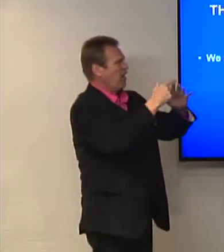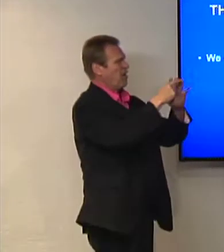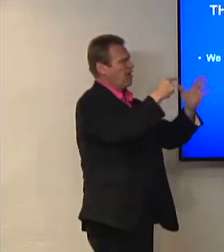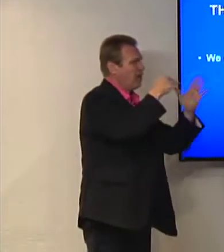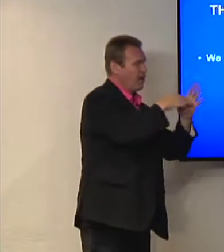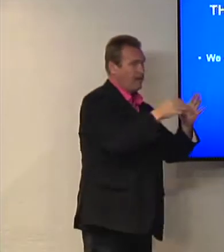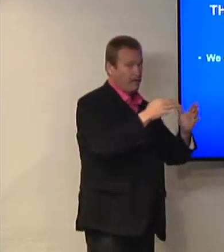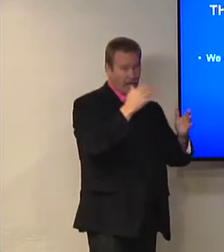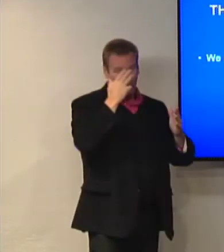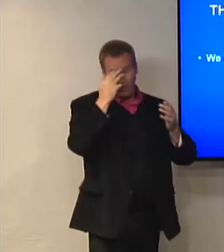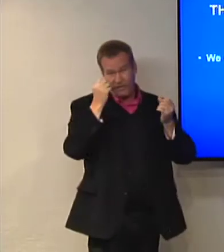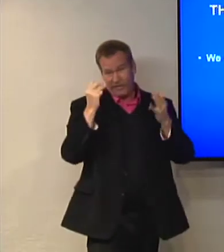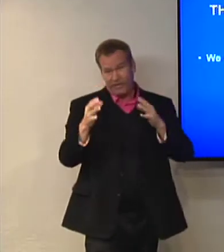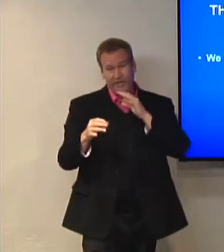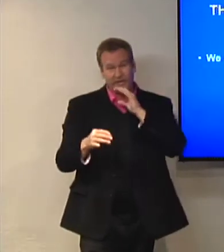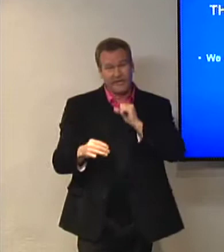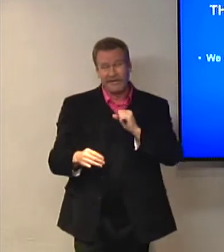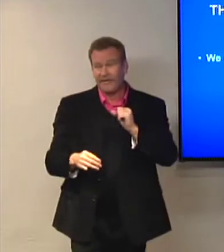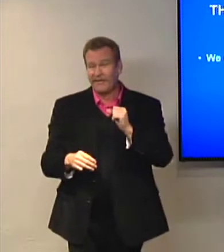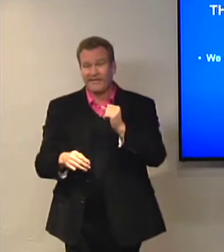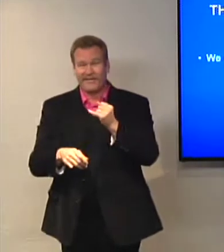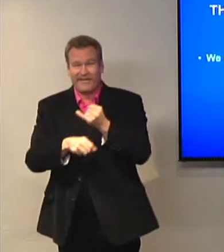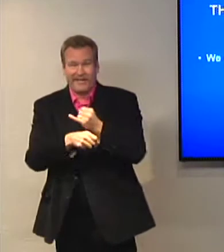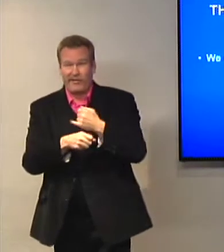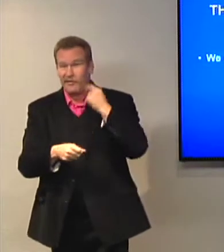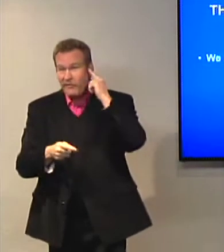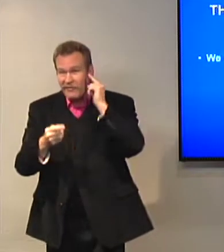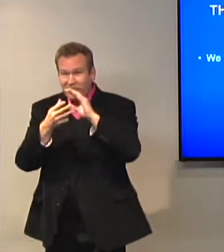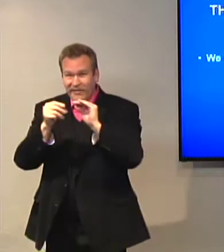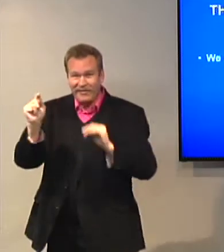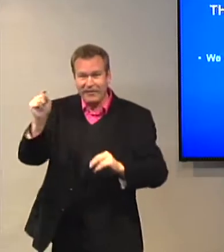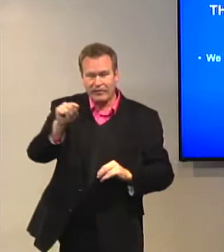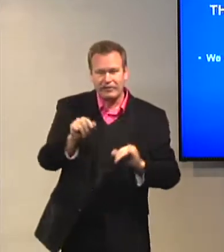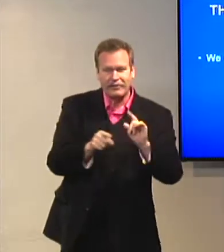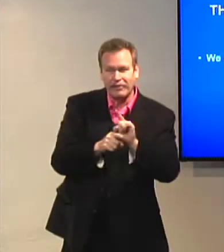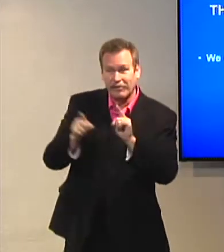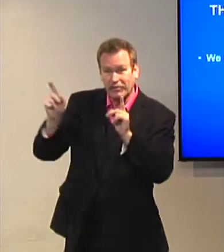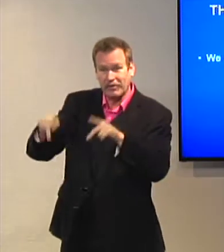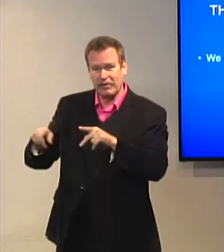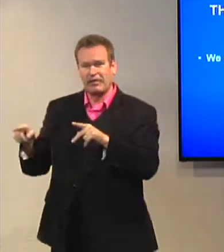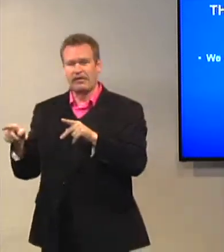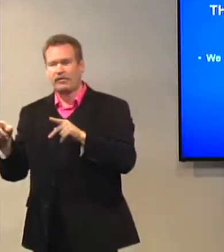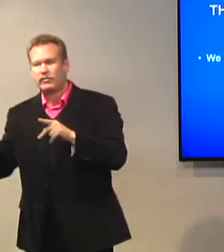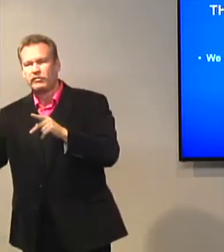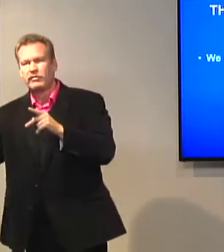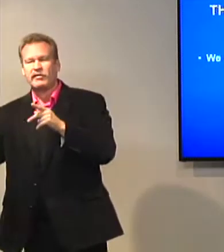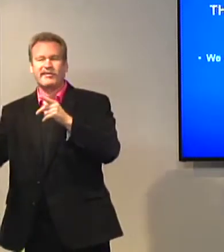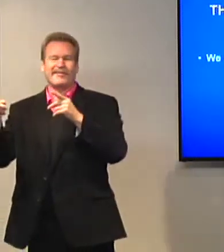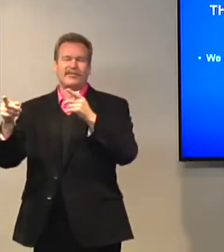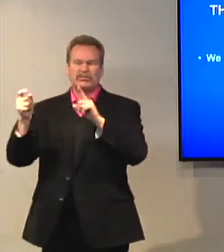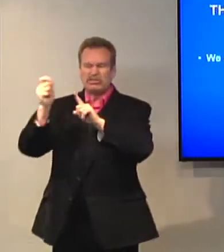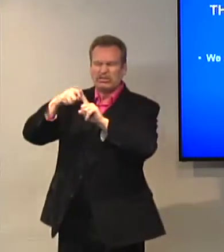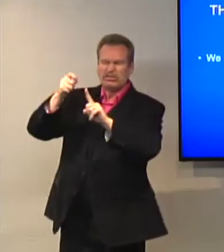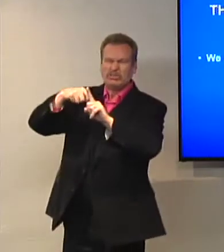be looking about them and thinking, oh my gosh, this caused such turmoil in my life, or whatever. You know, when I think back of my life and when I was at